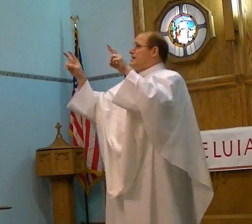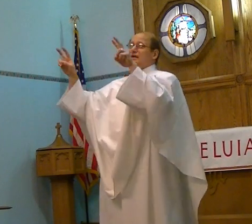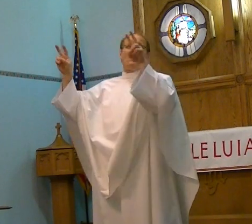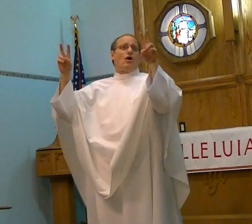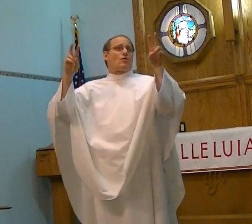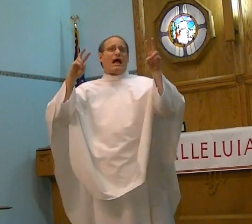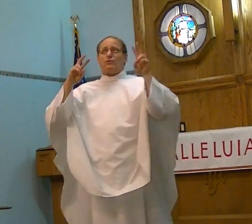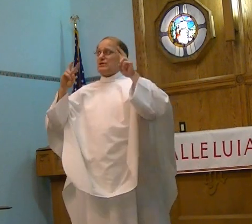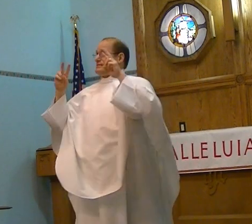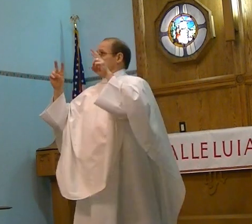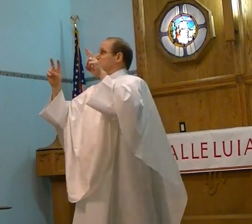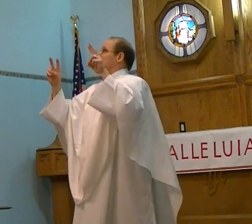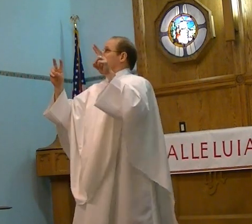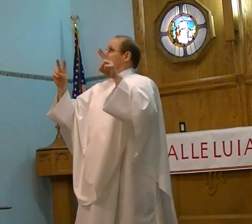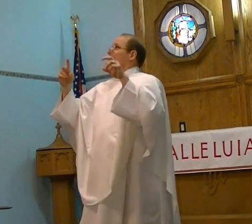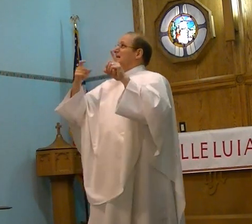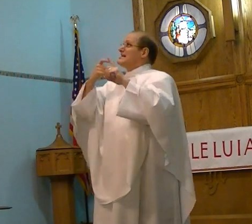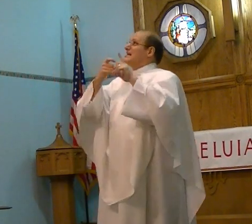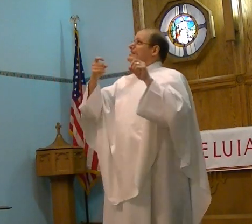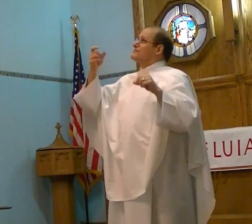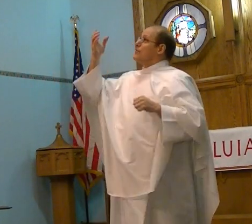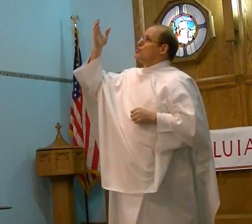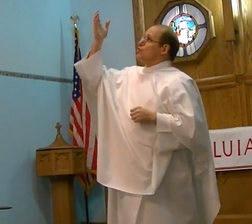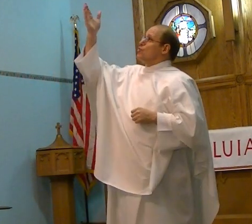around us is from you.